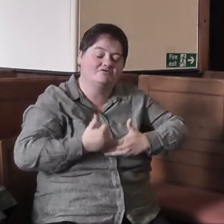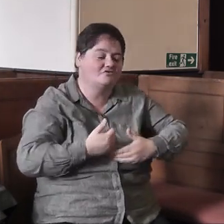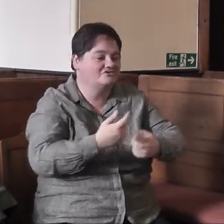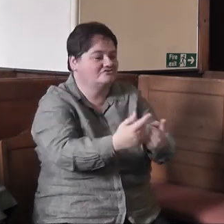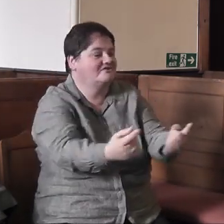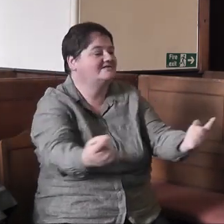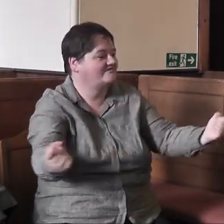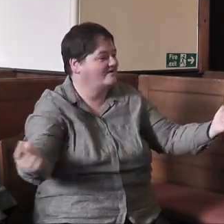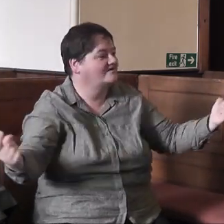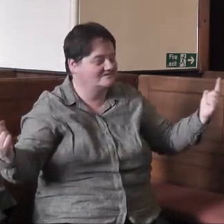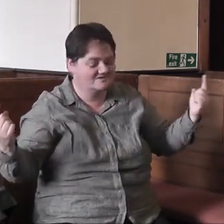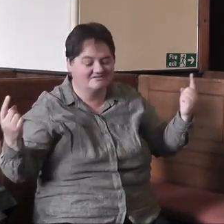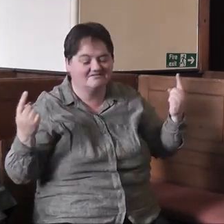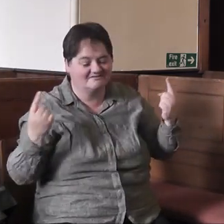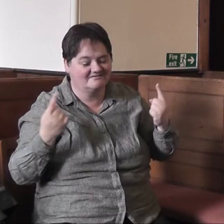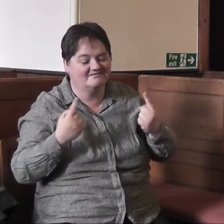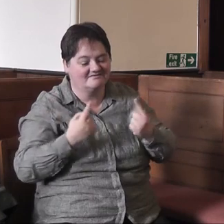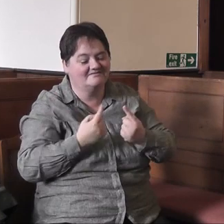God's grace for us.